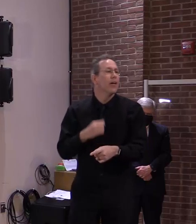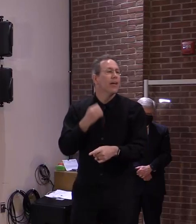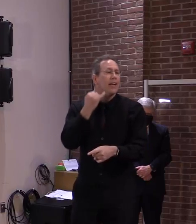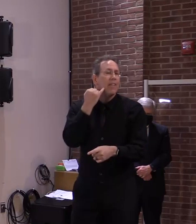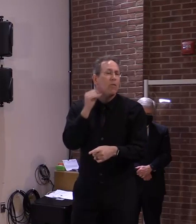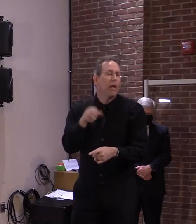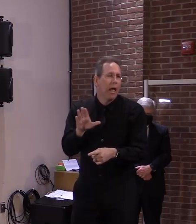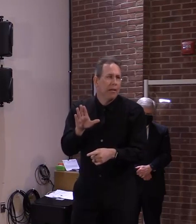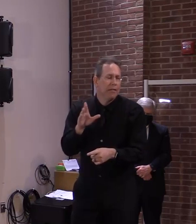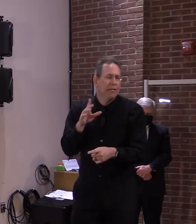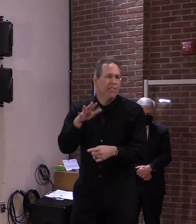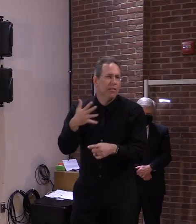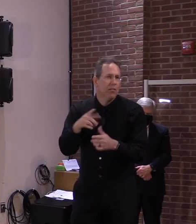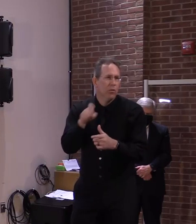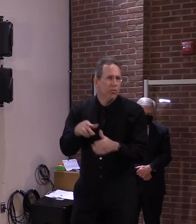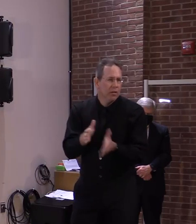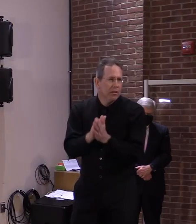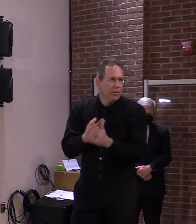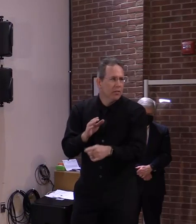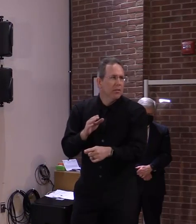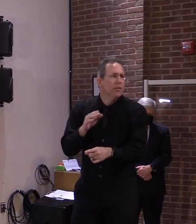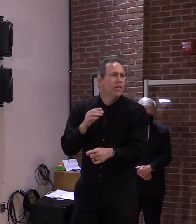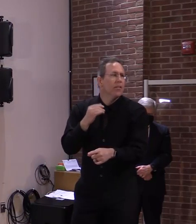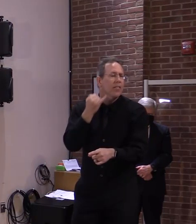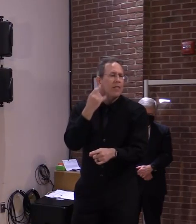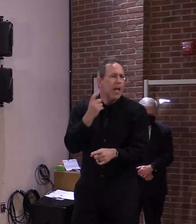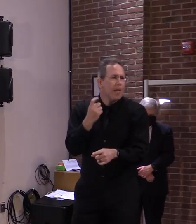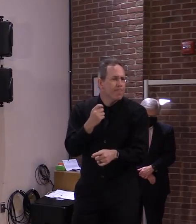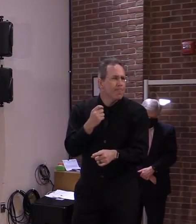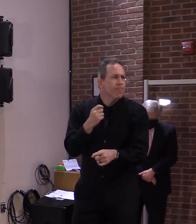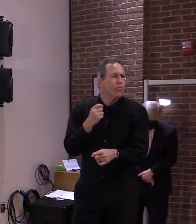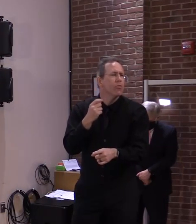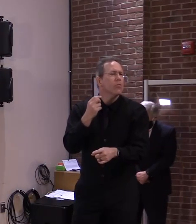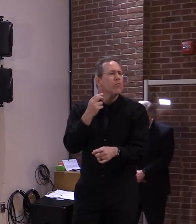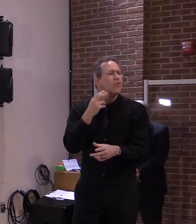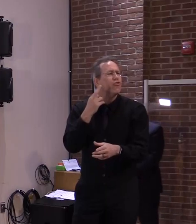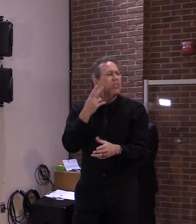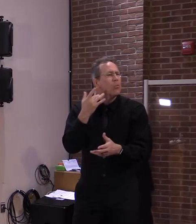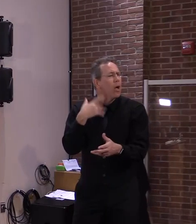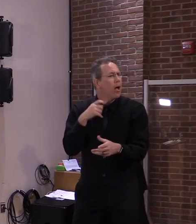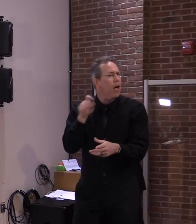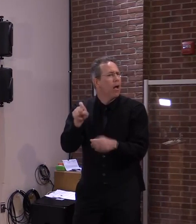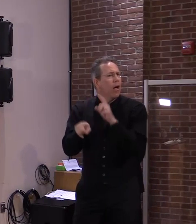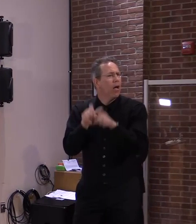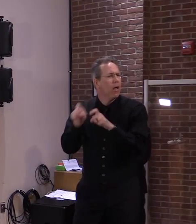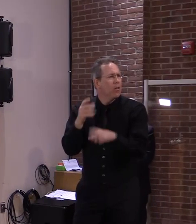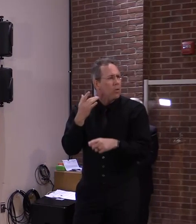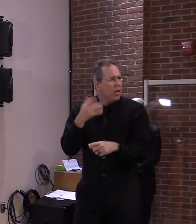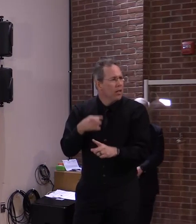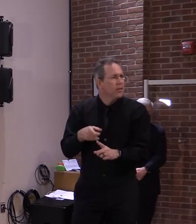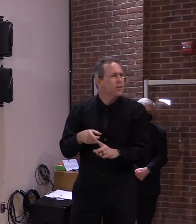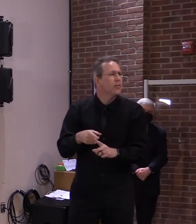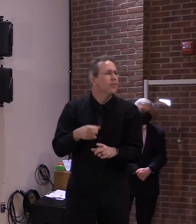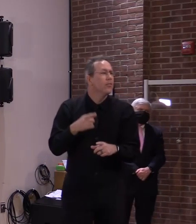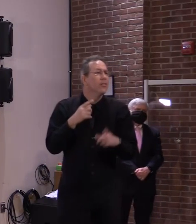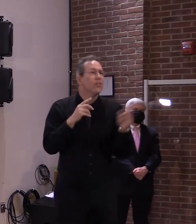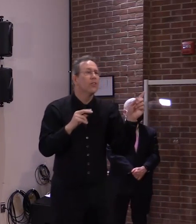this with Joe's question earlier about the real rise in cases in the kingdom. Just from